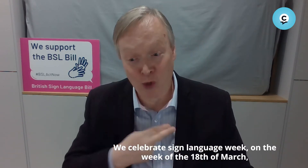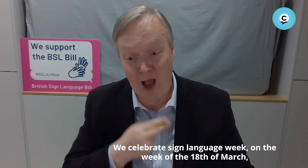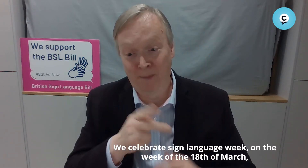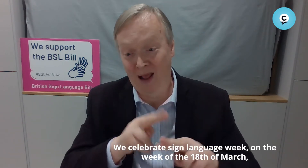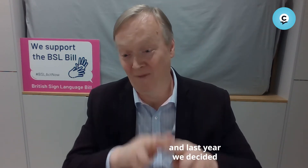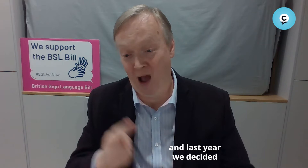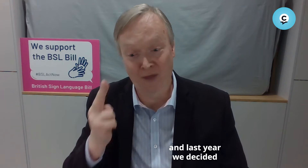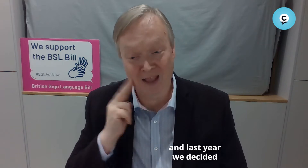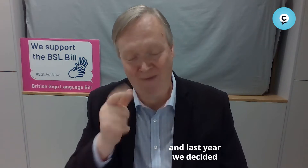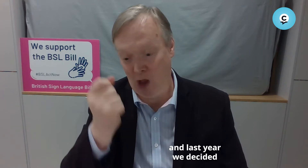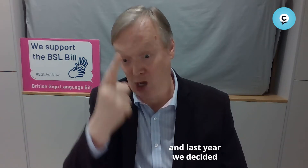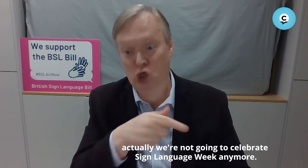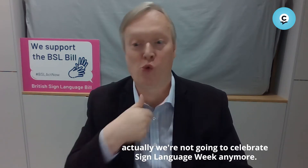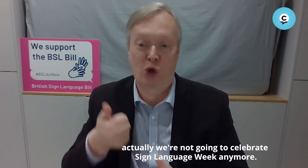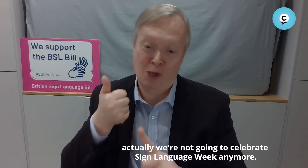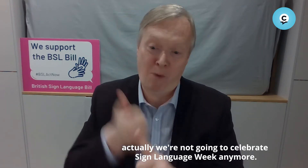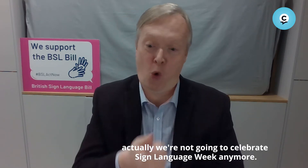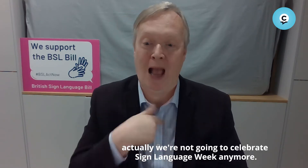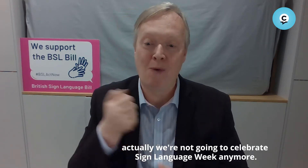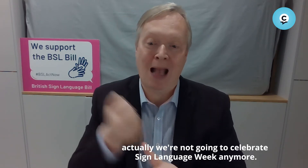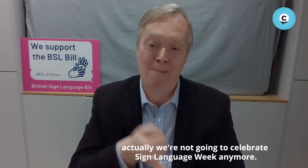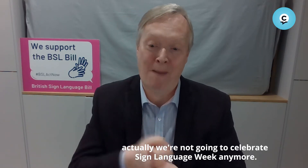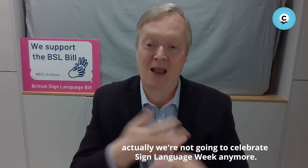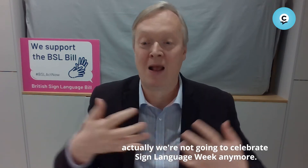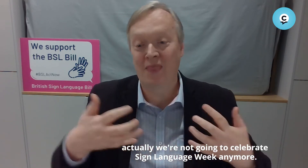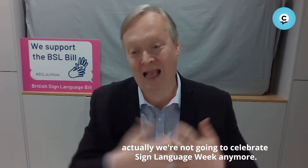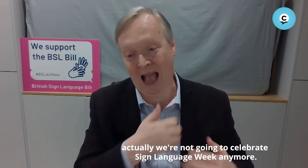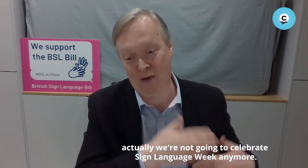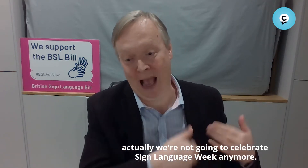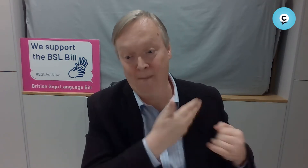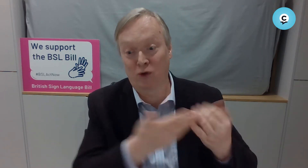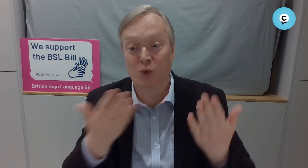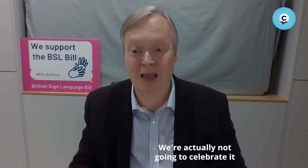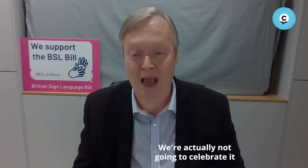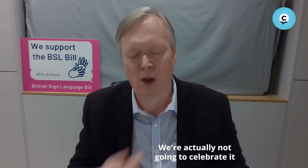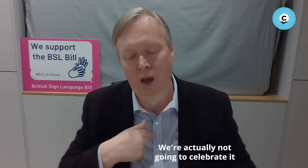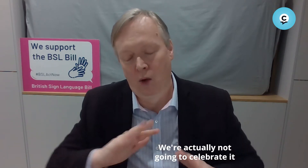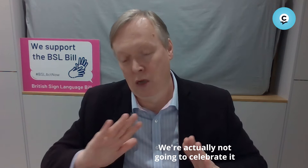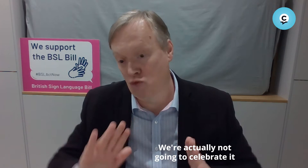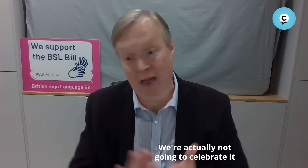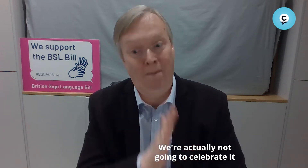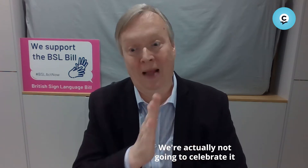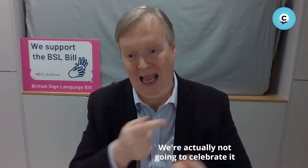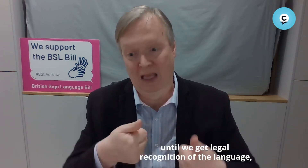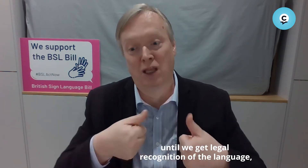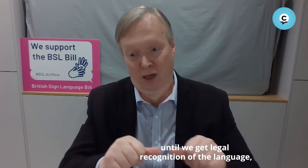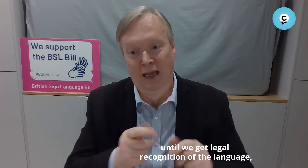of March. And last year we decided, actually, we're not going to celebrate Sign Language Week anymore. We're actually not going to celebrate it until we get